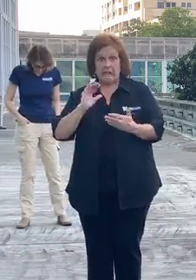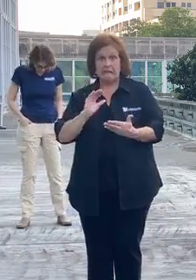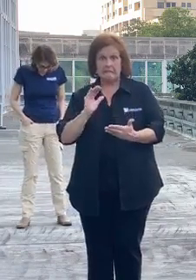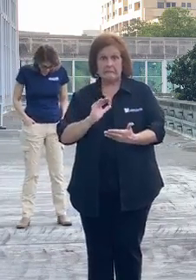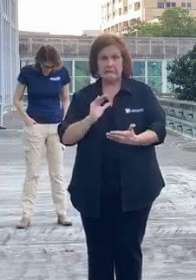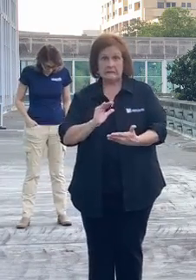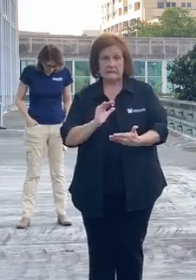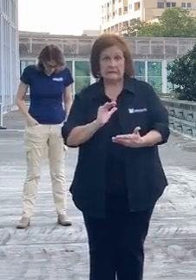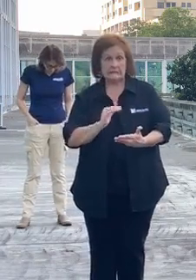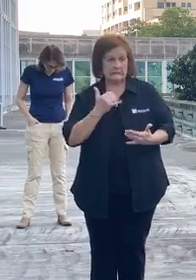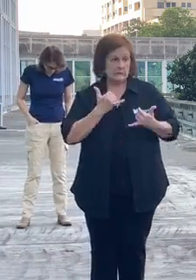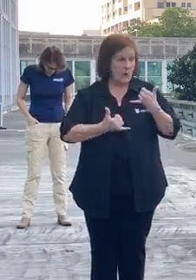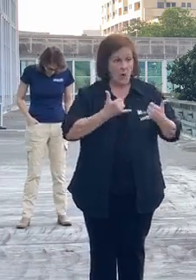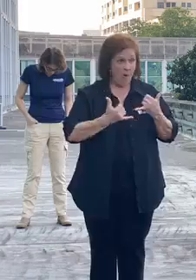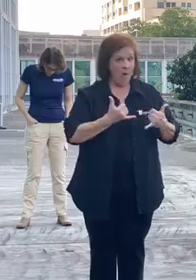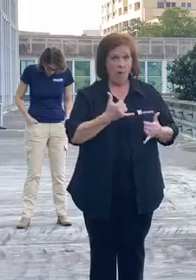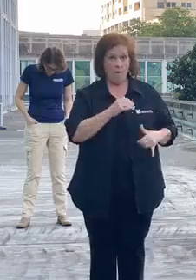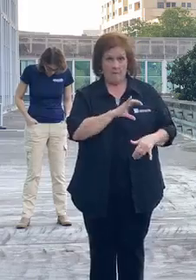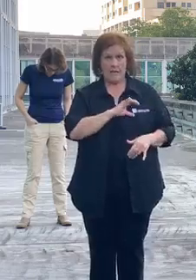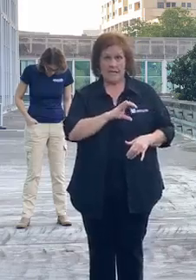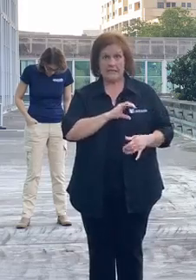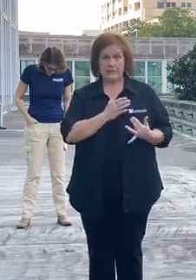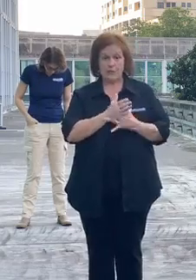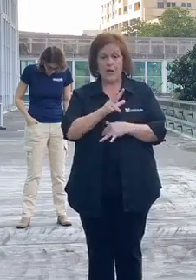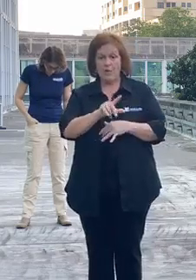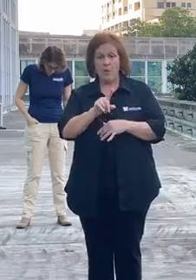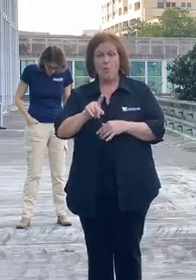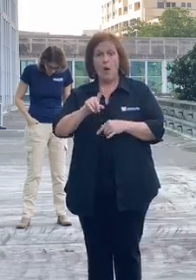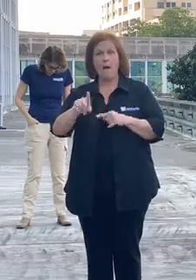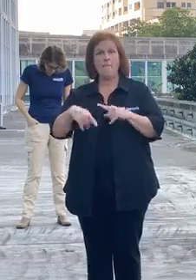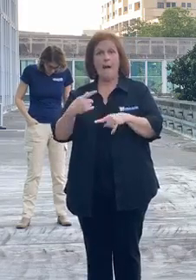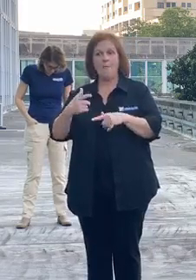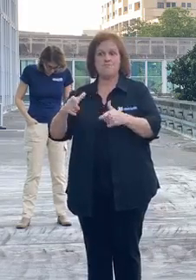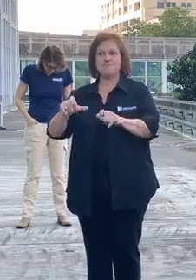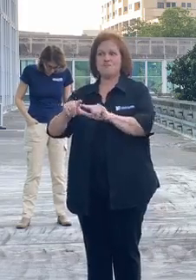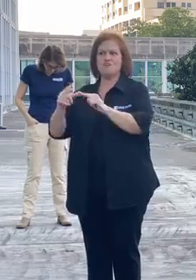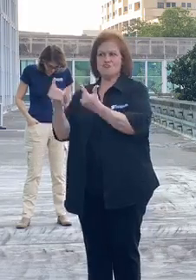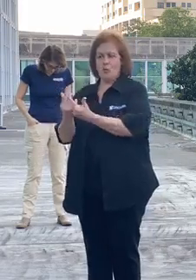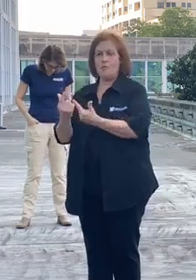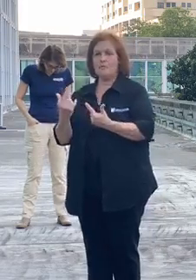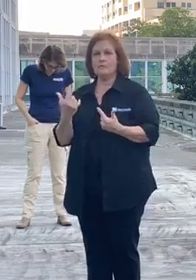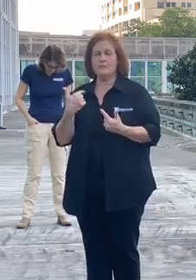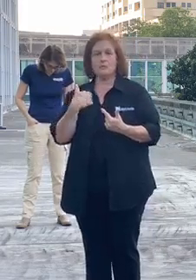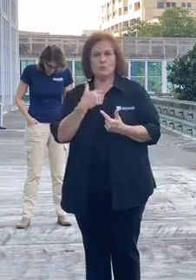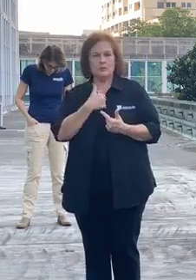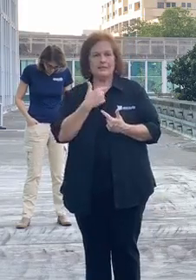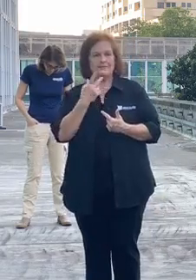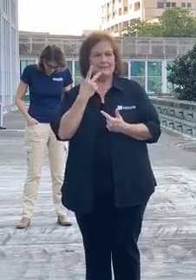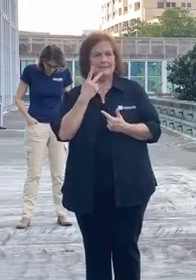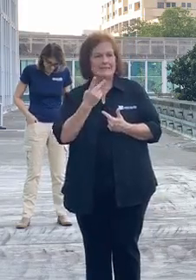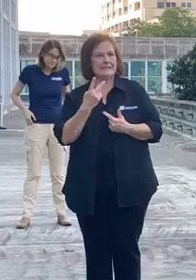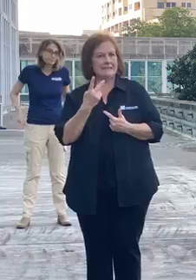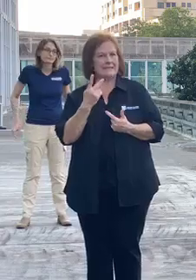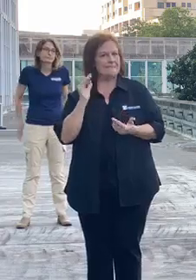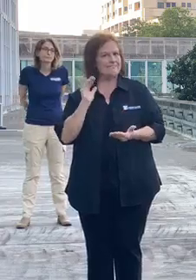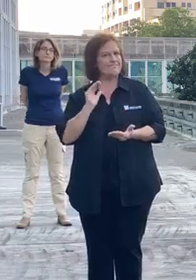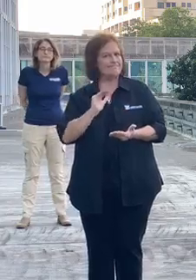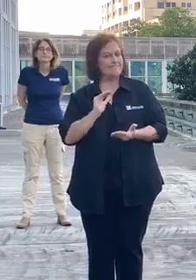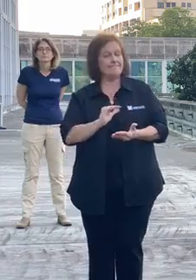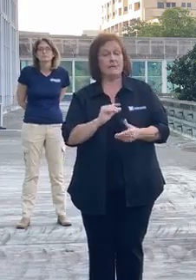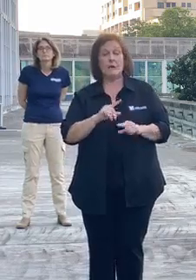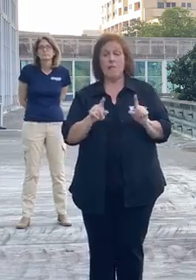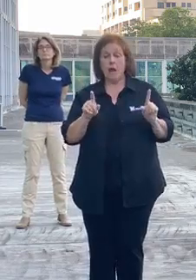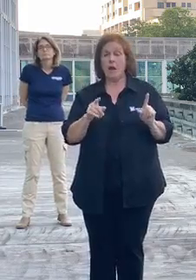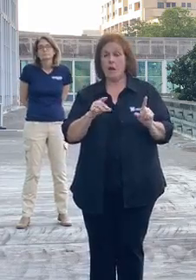amount of calls that we are receiving through 311 about these gatherings. So we're seeing a decline in the calls, which is a good thing. But